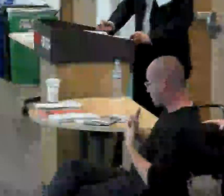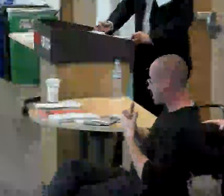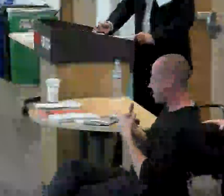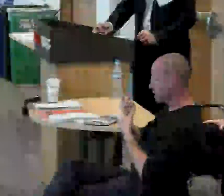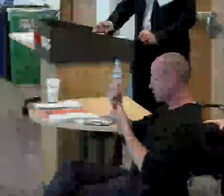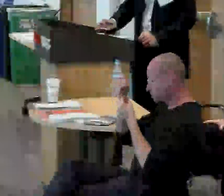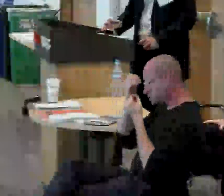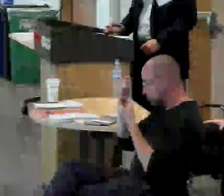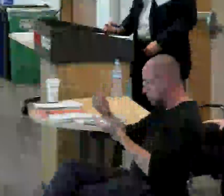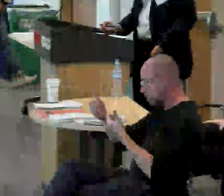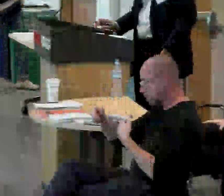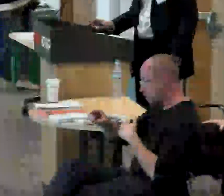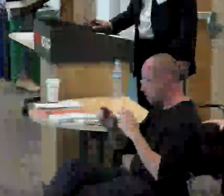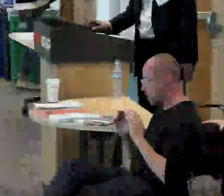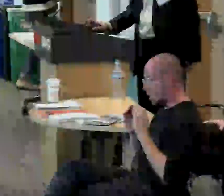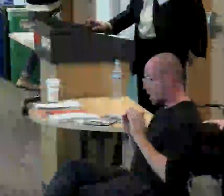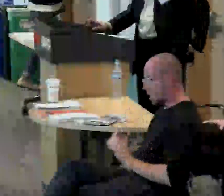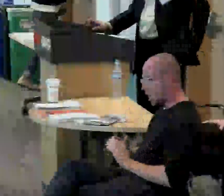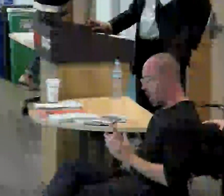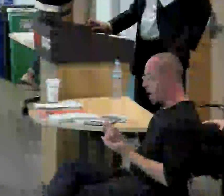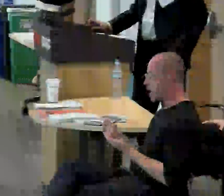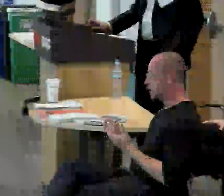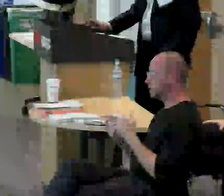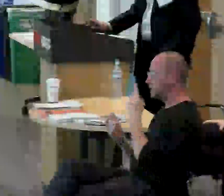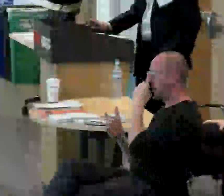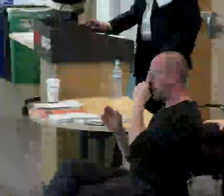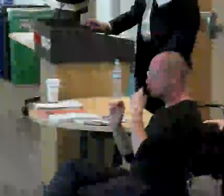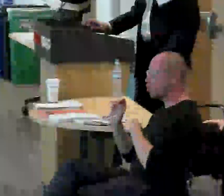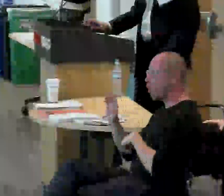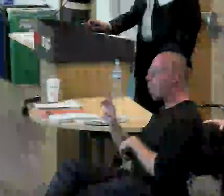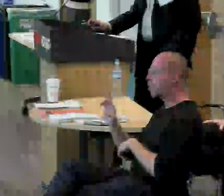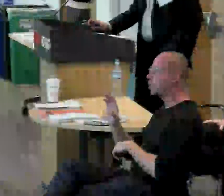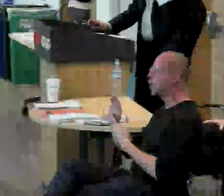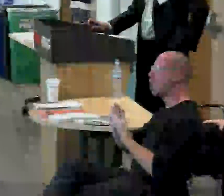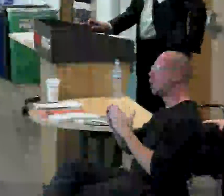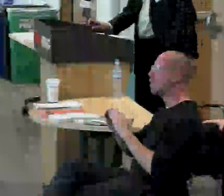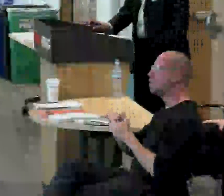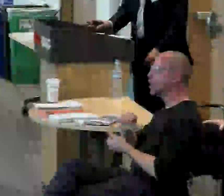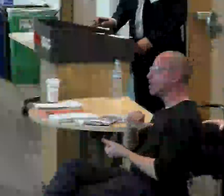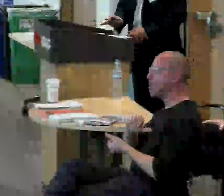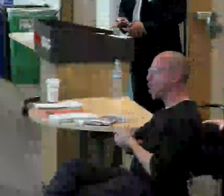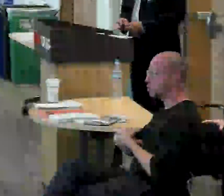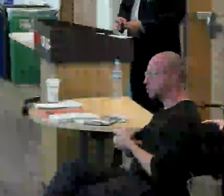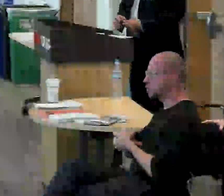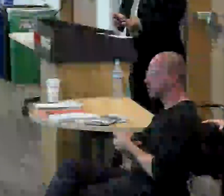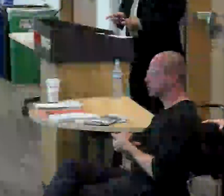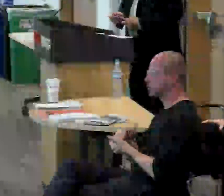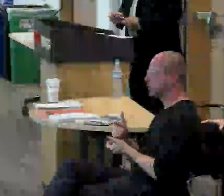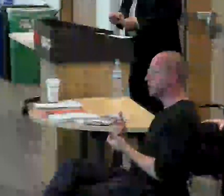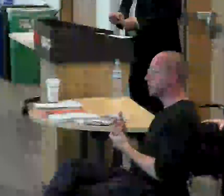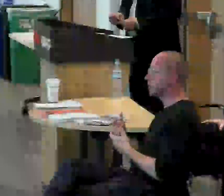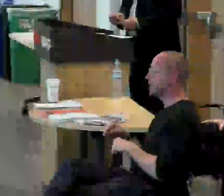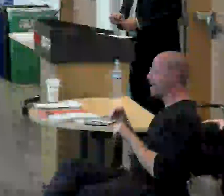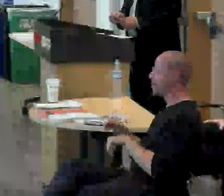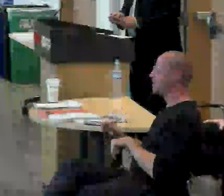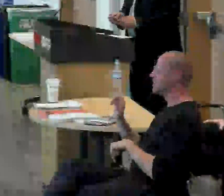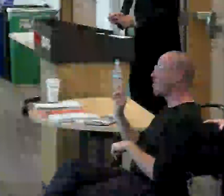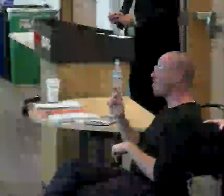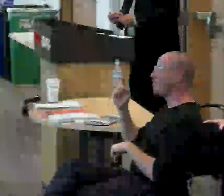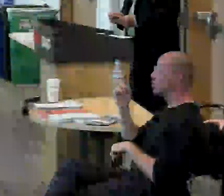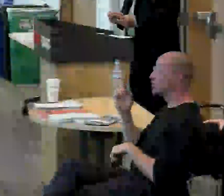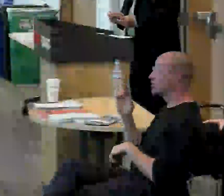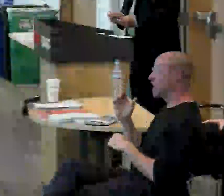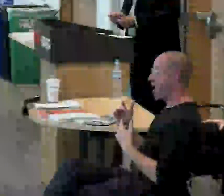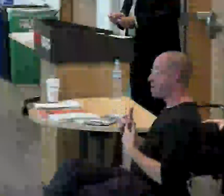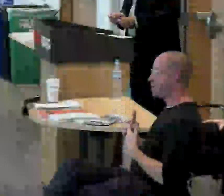it directly and to those who work with those who need it directly. This is the first sort of event like this that we really have been a